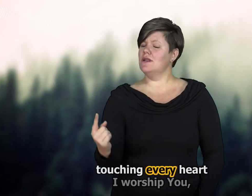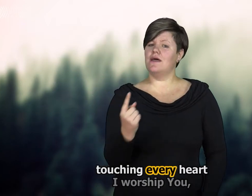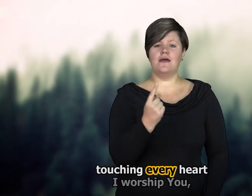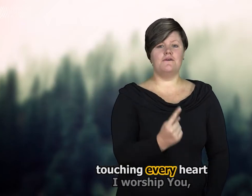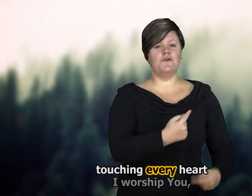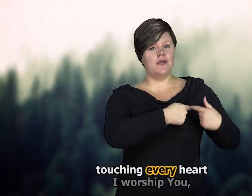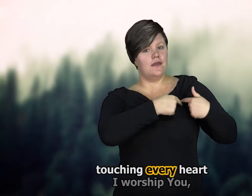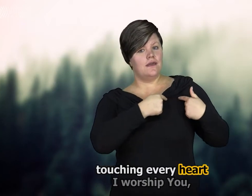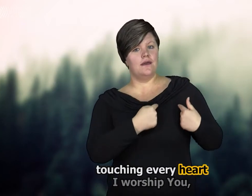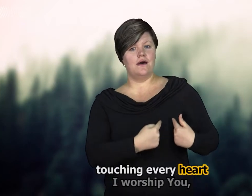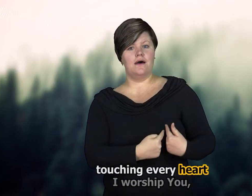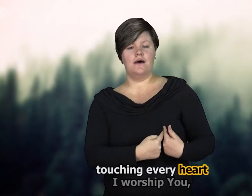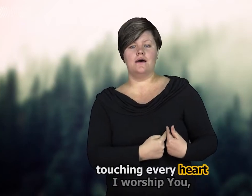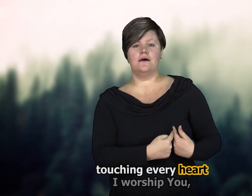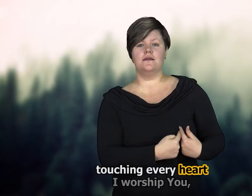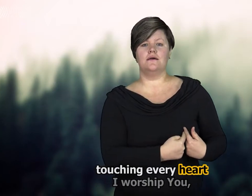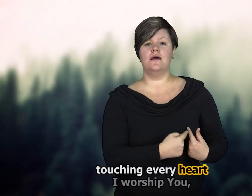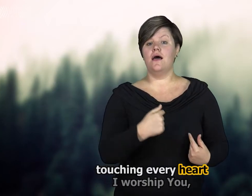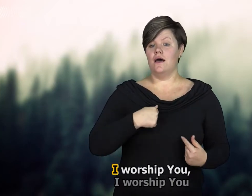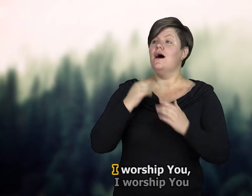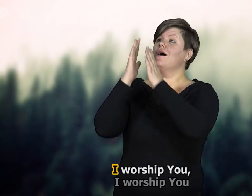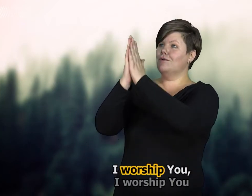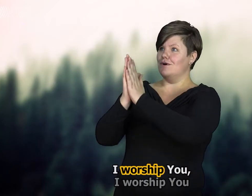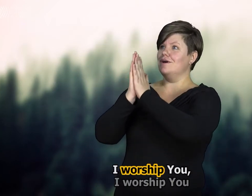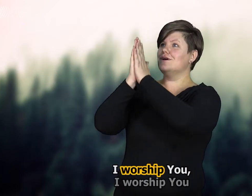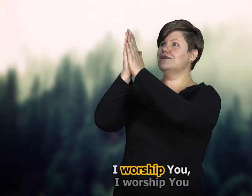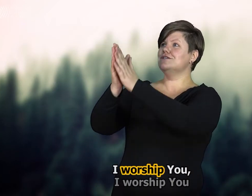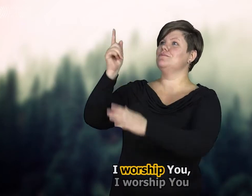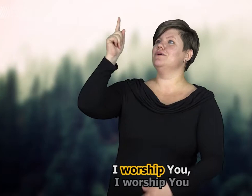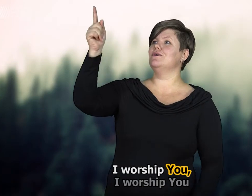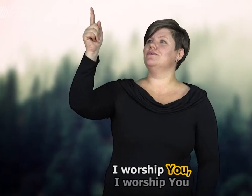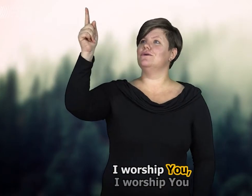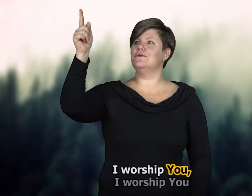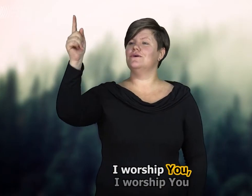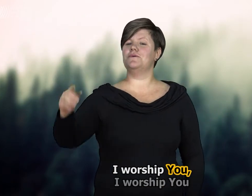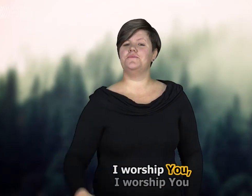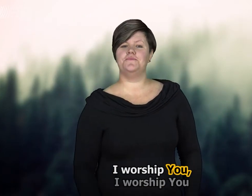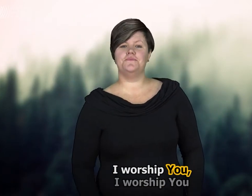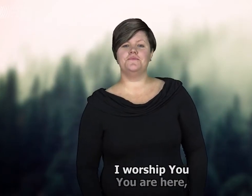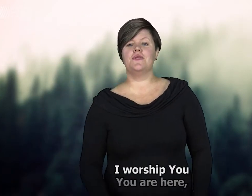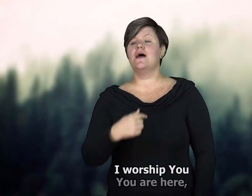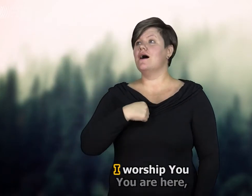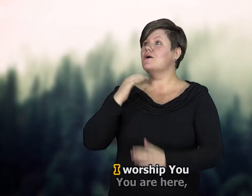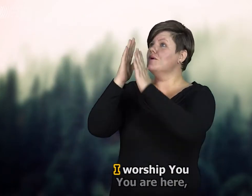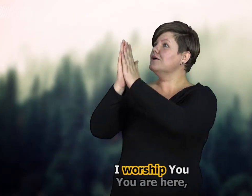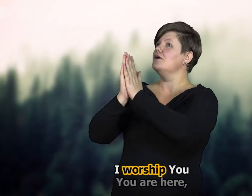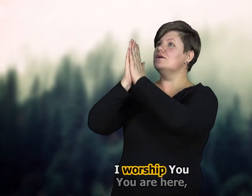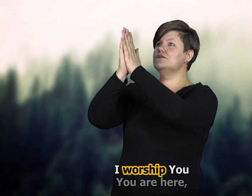every heart I worship you, I worship